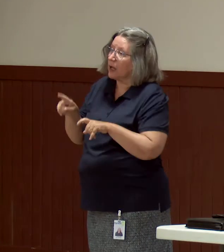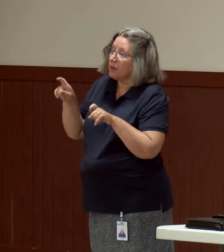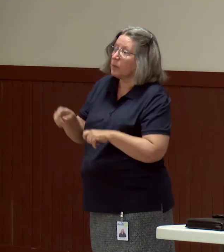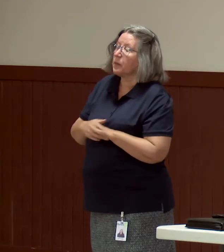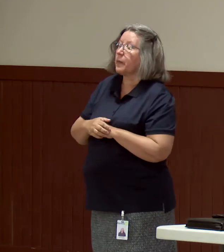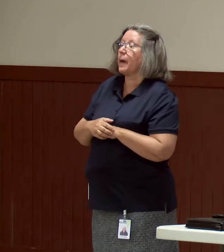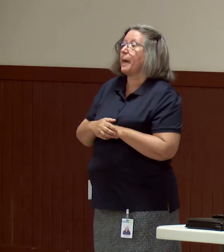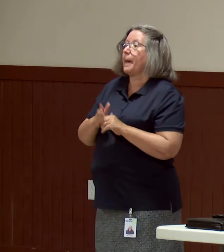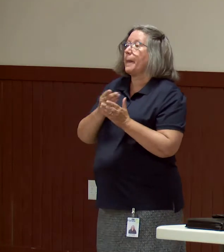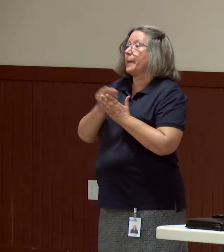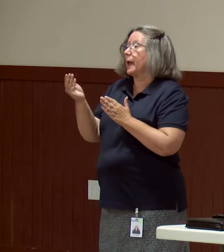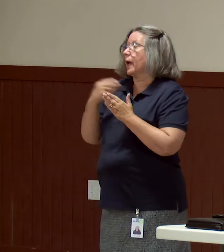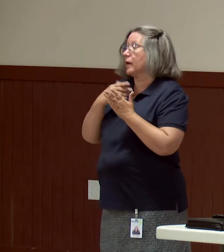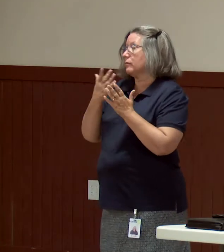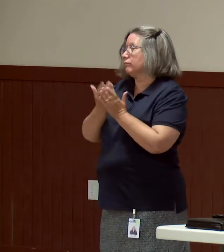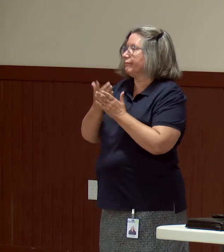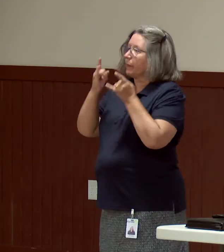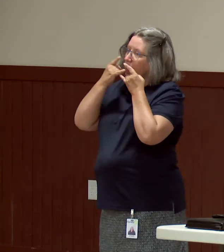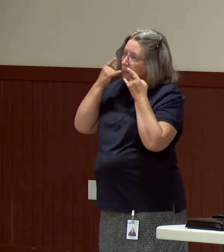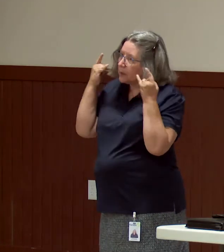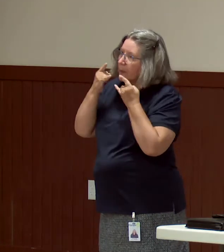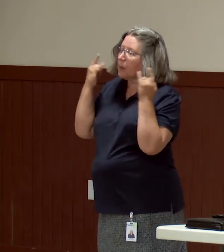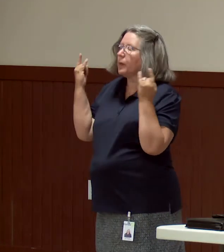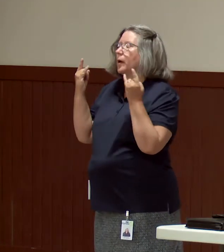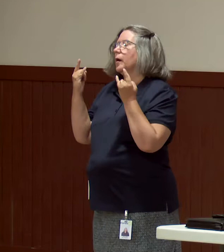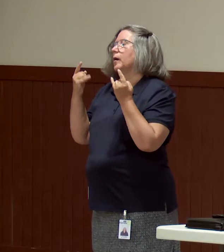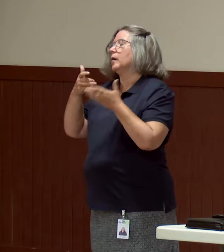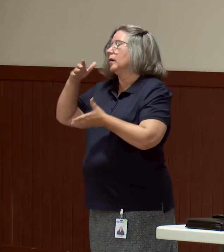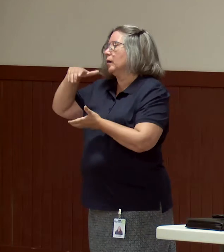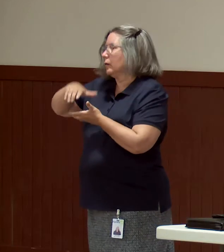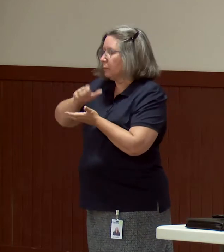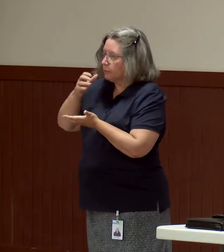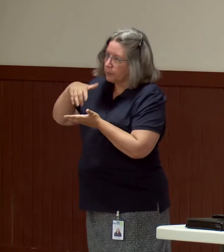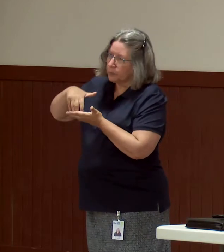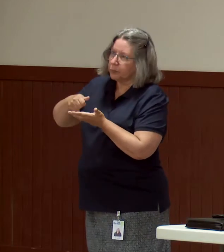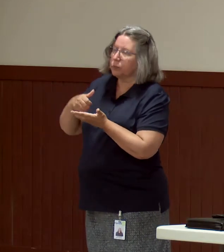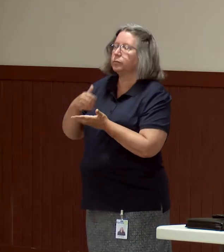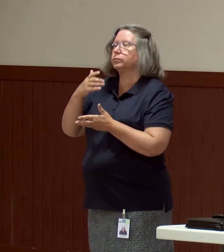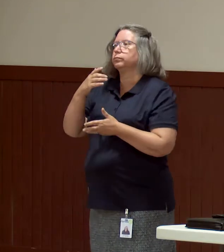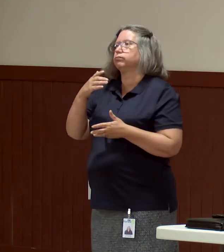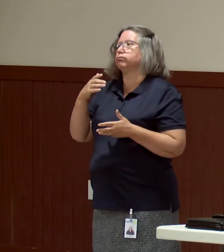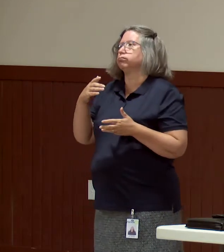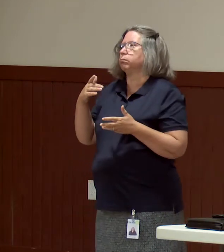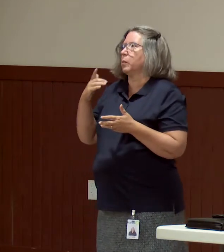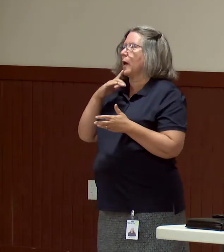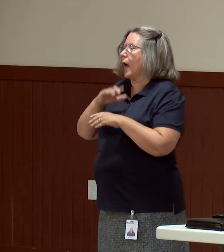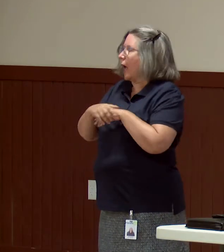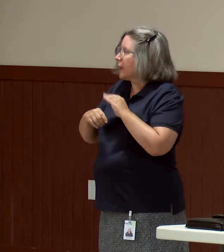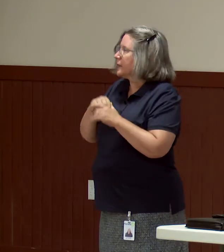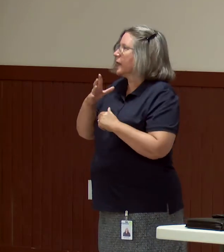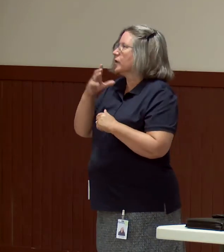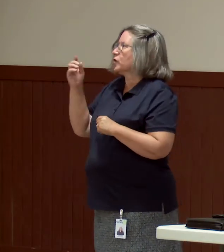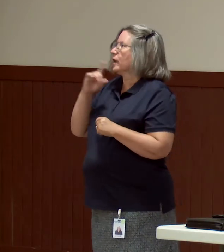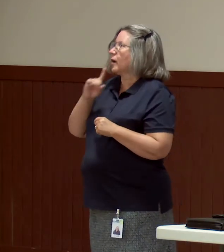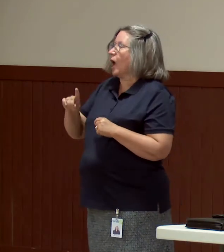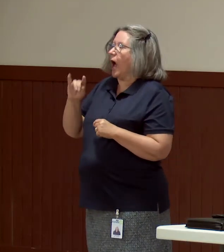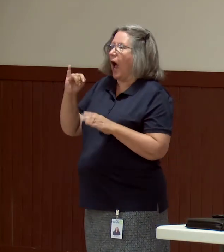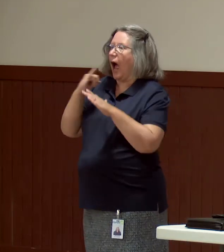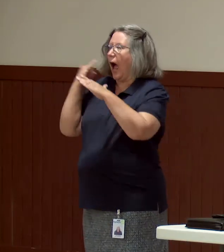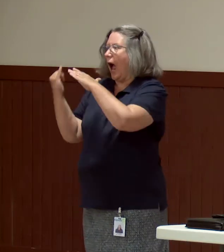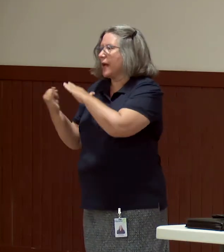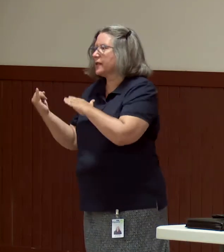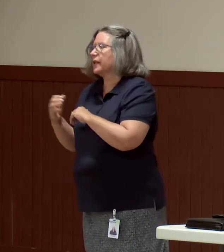personal PPE, contact tracing, supports of isolation and quarantine, things maybe like Meals